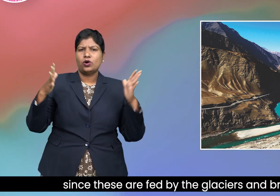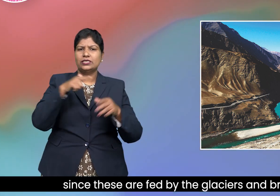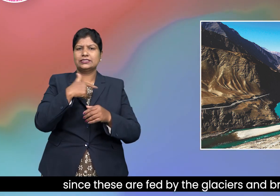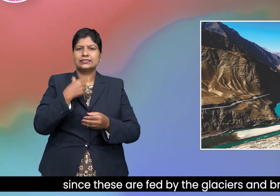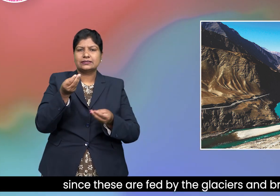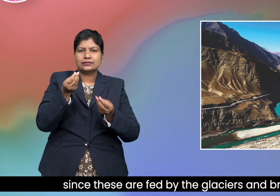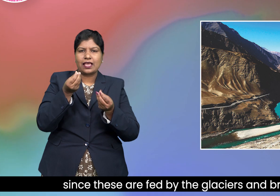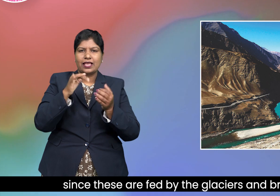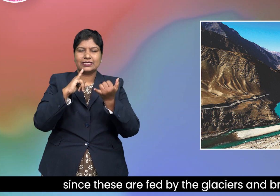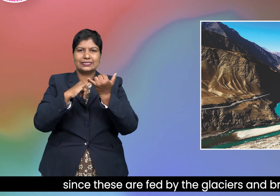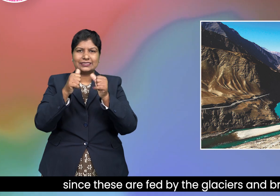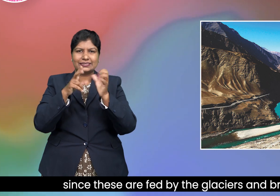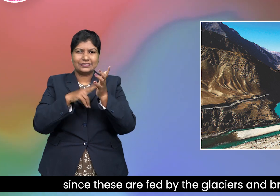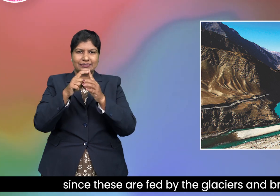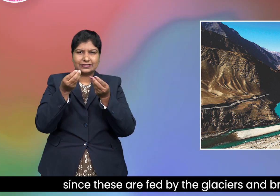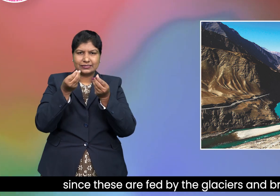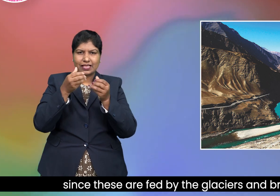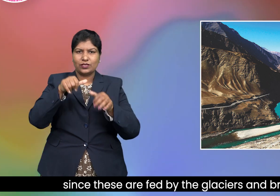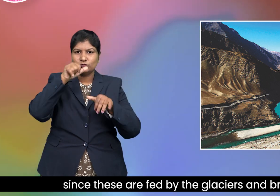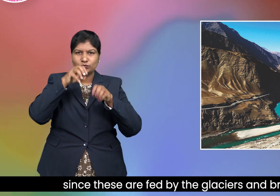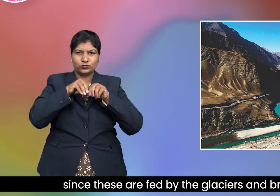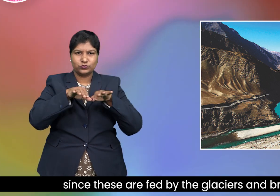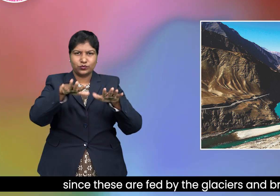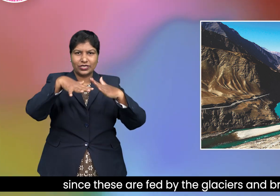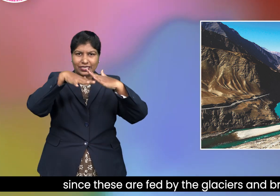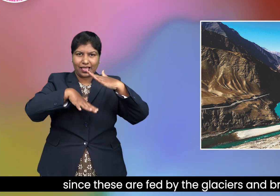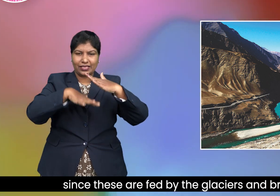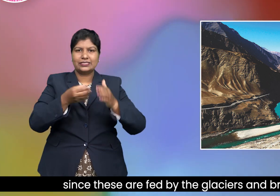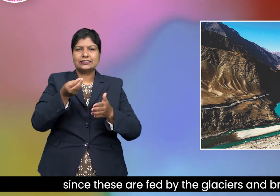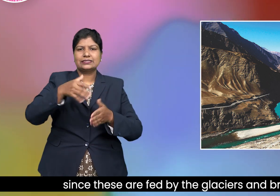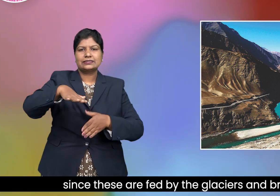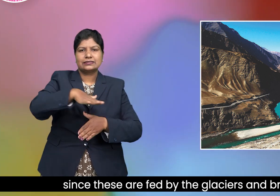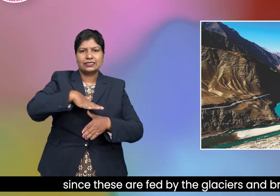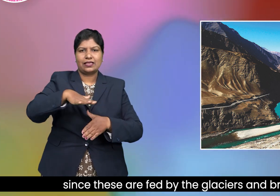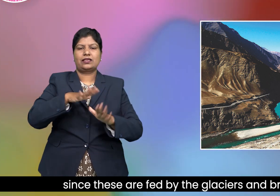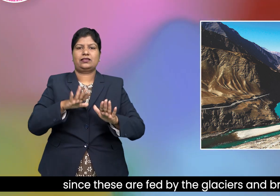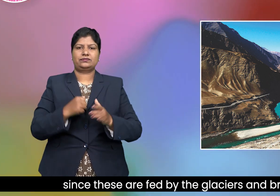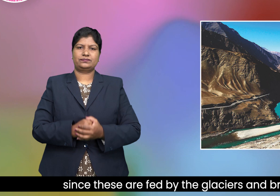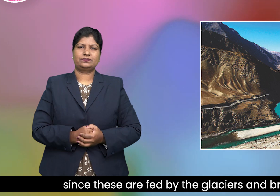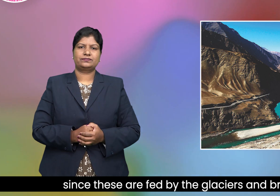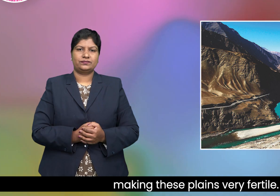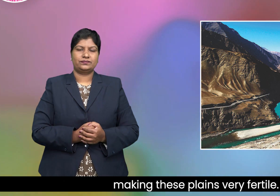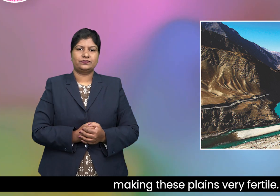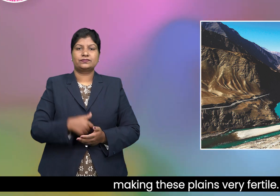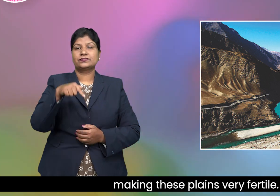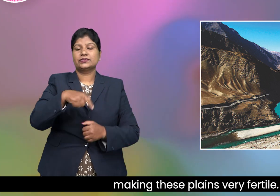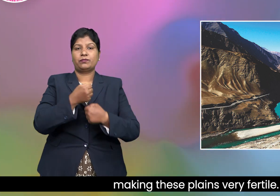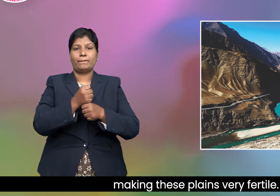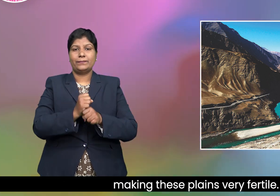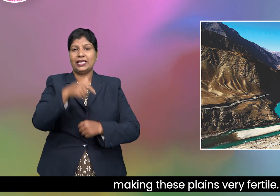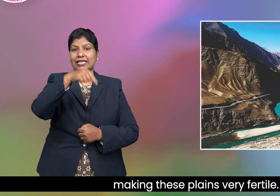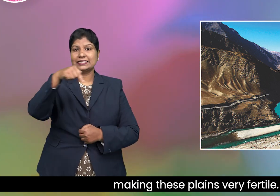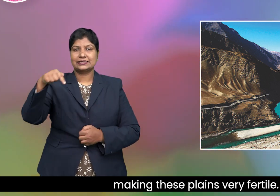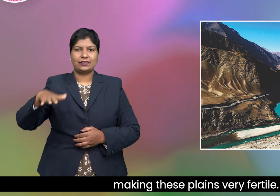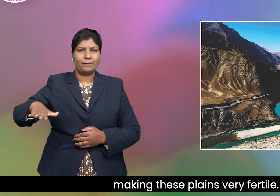bring these